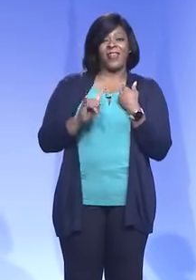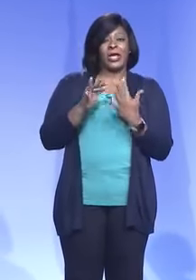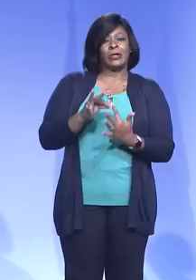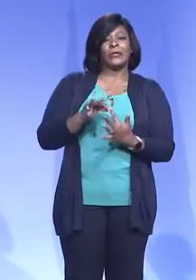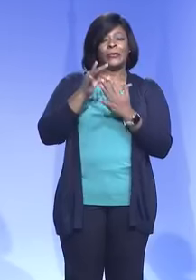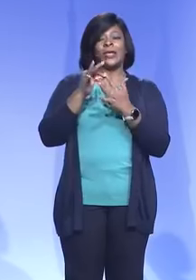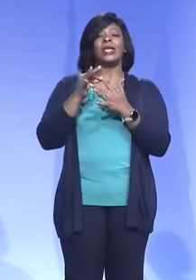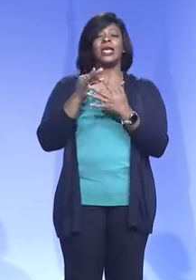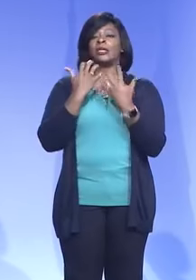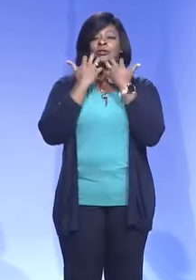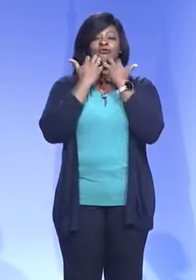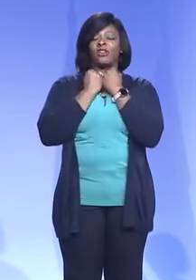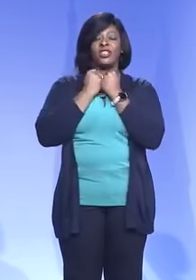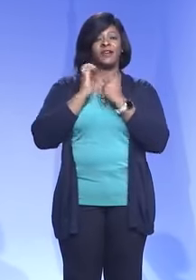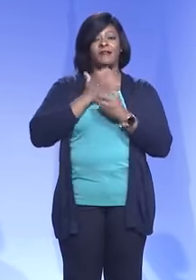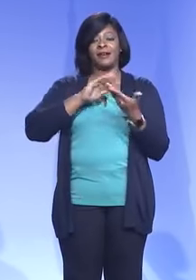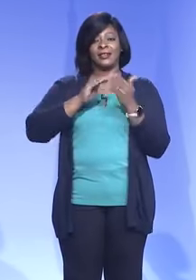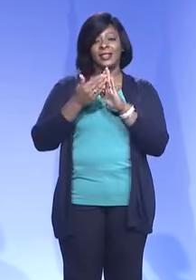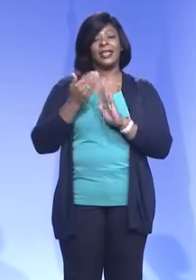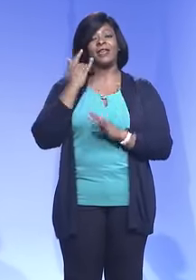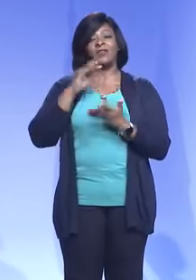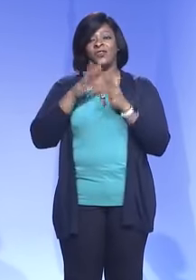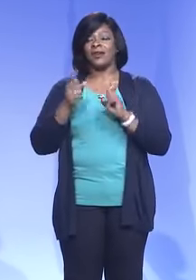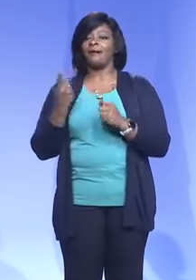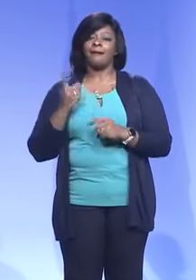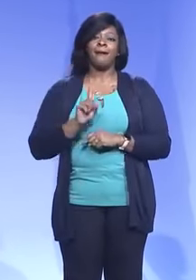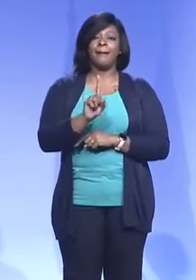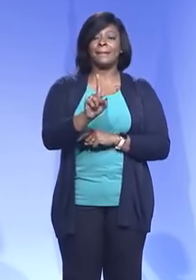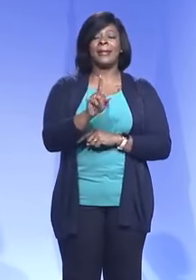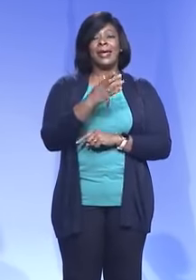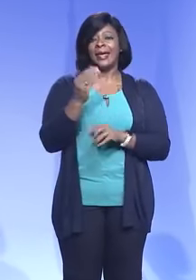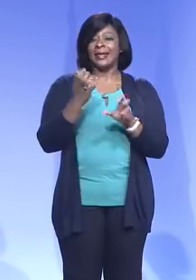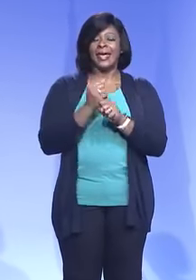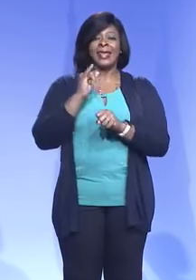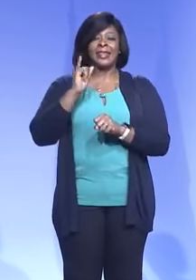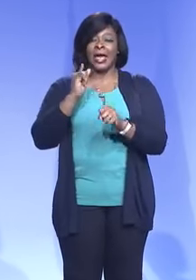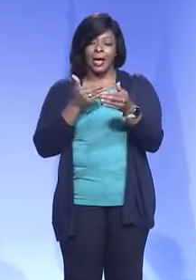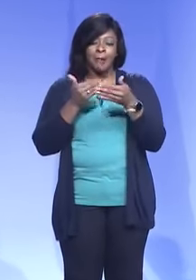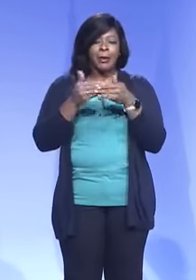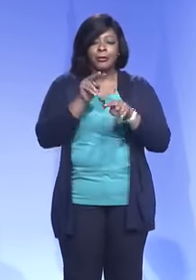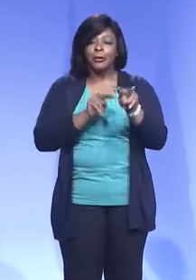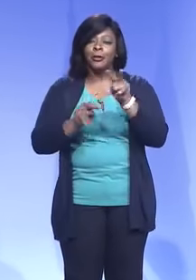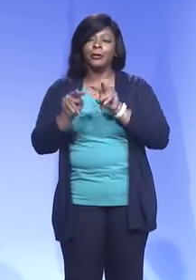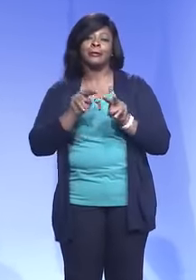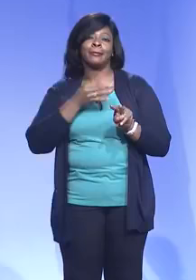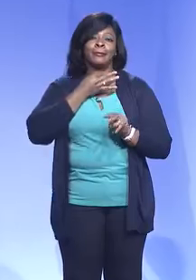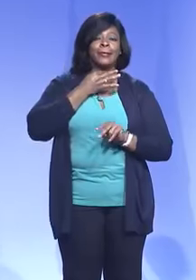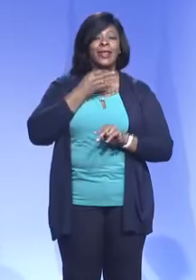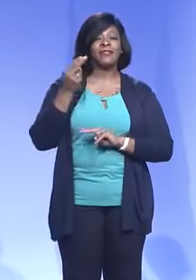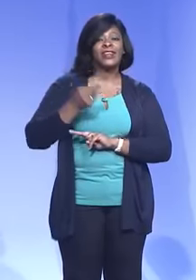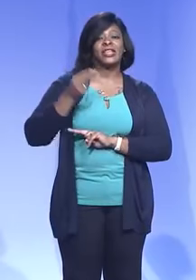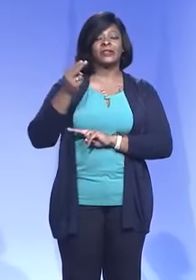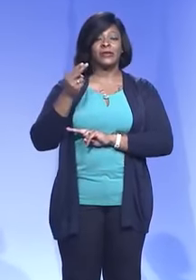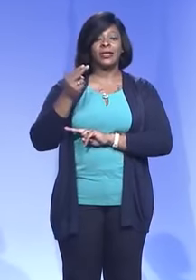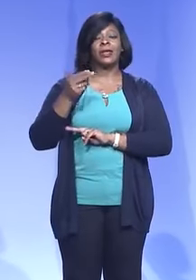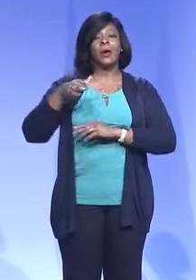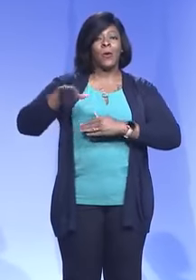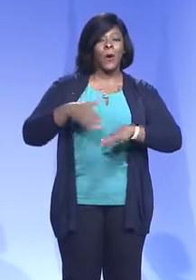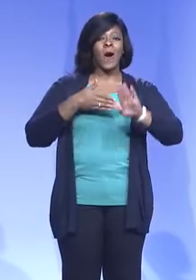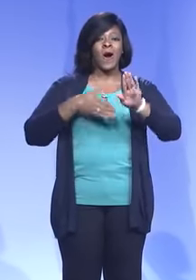unique treasure in our city where students can come and get an up-close look into history and walk